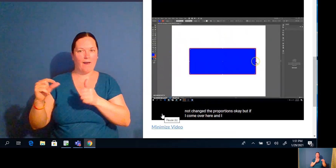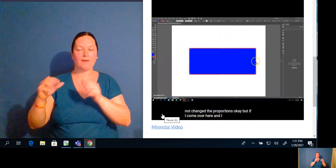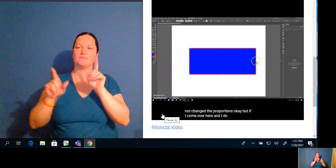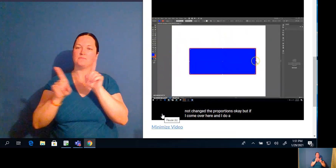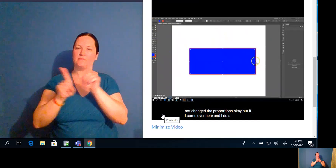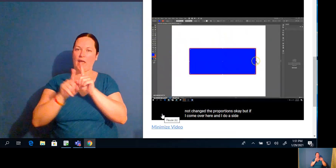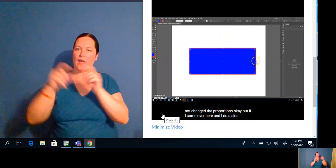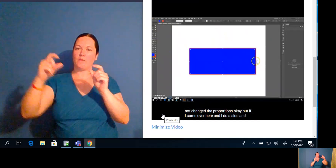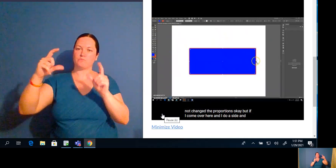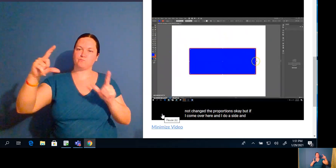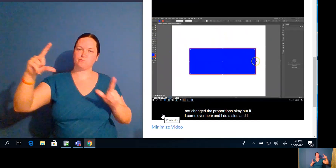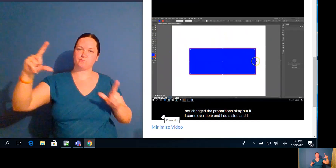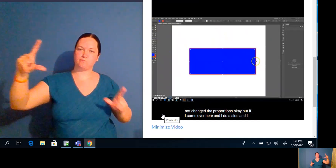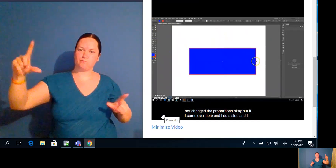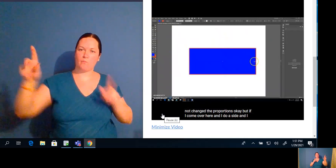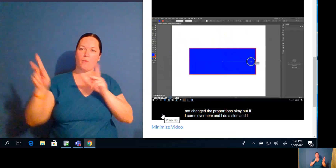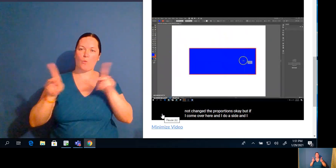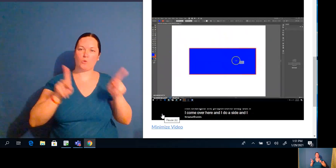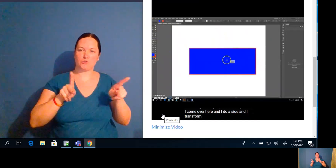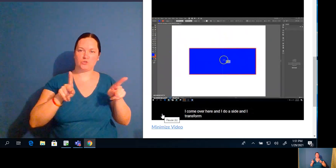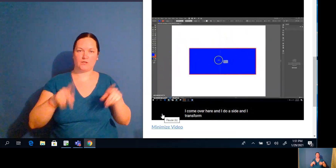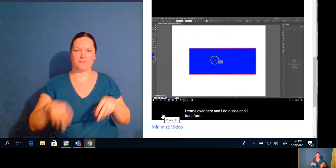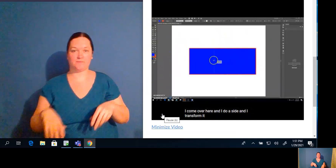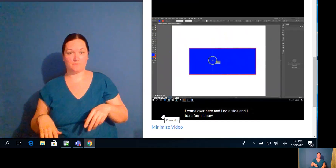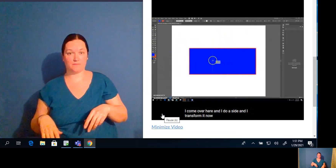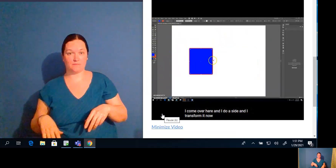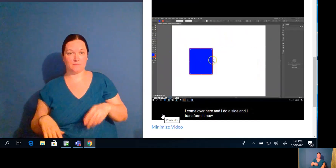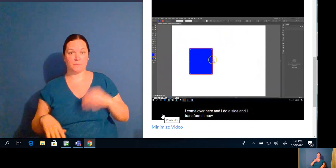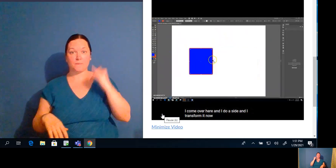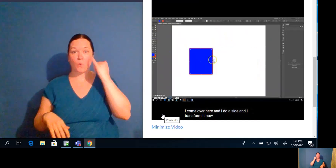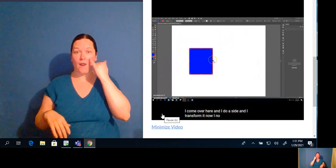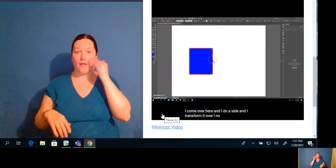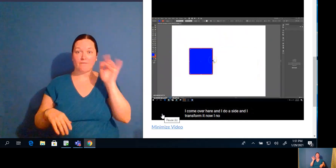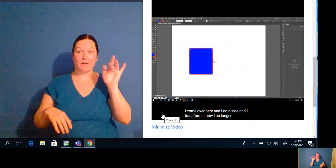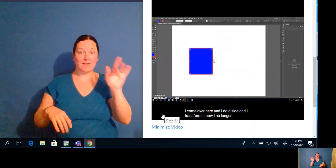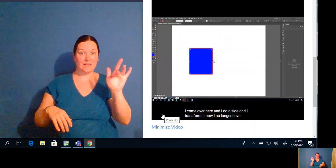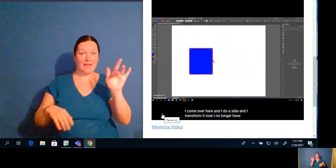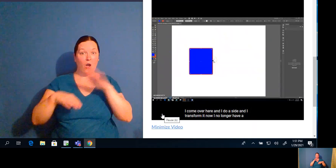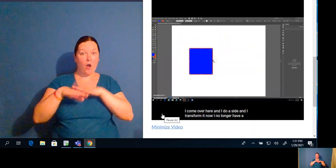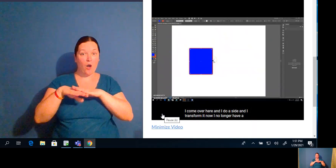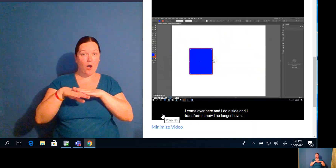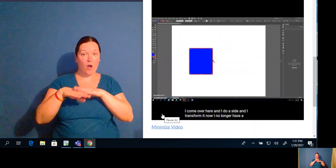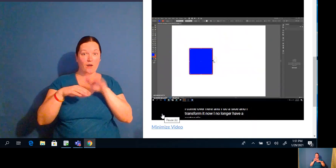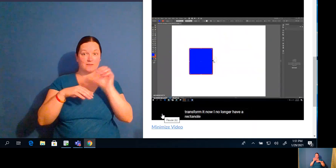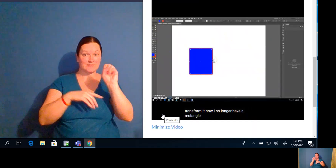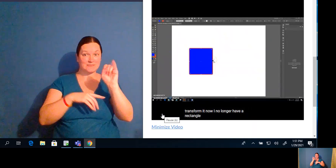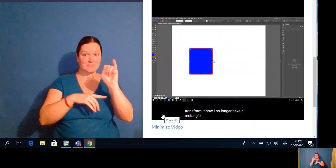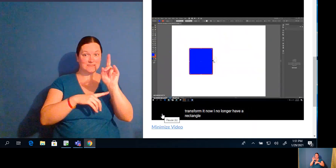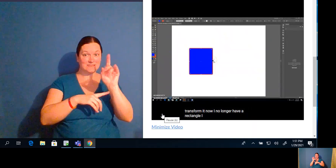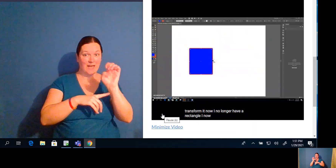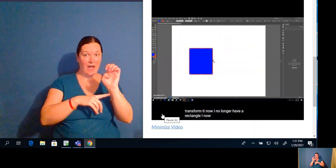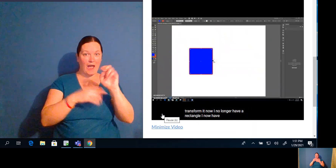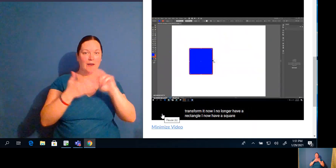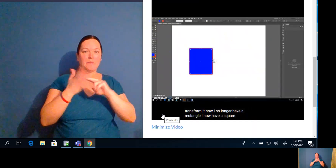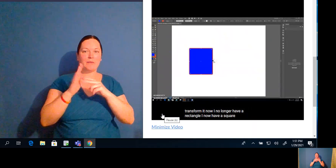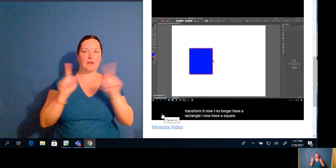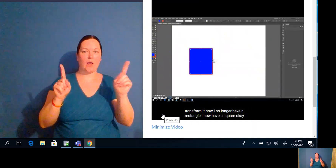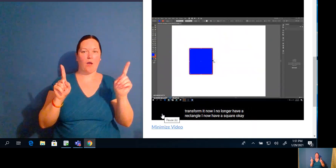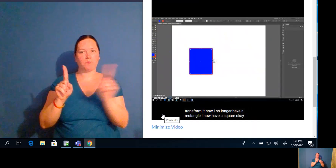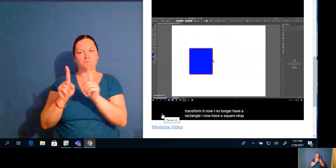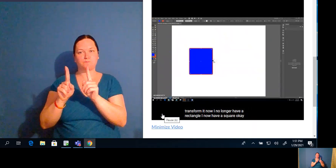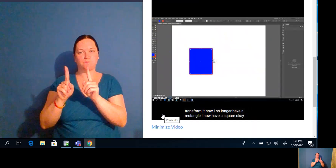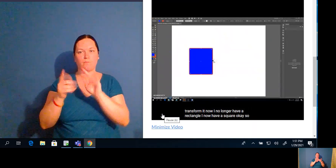here and I do a side and I transform it, now I no longer have a rectangle, I now